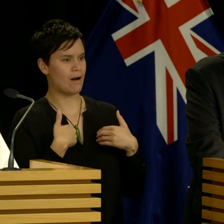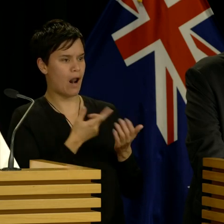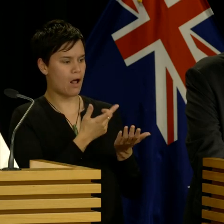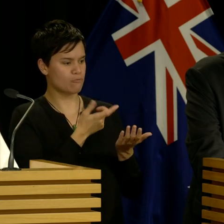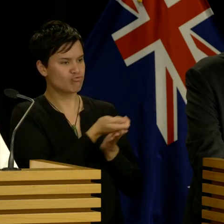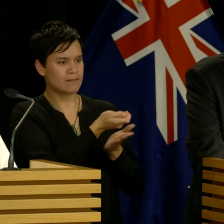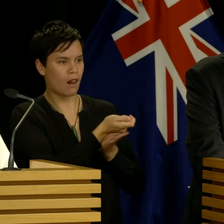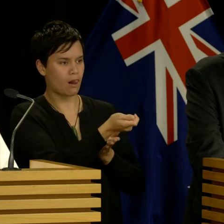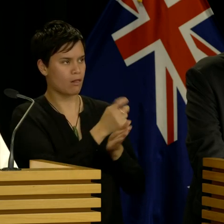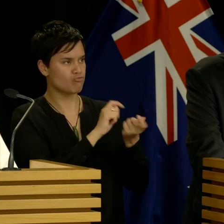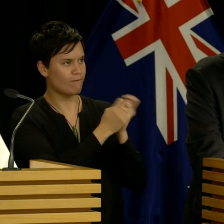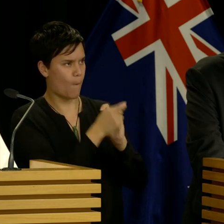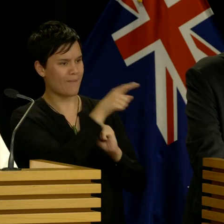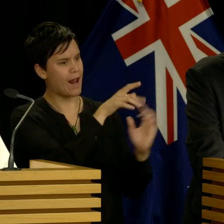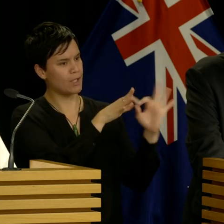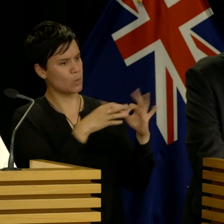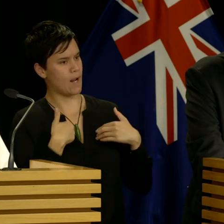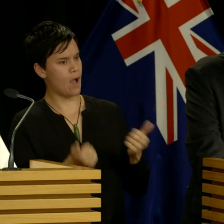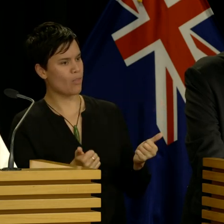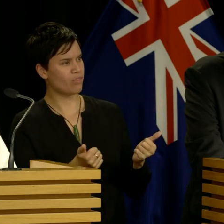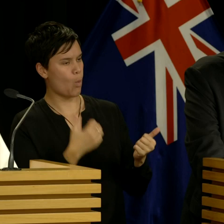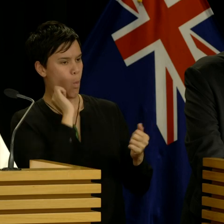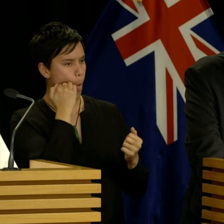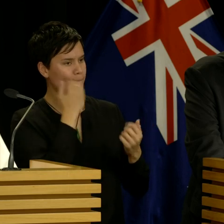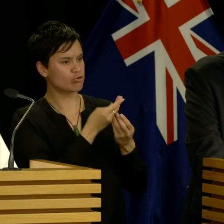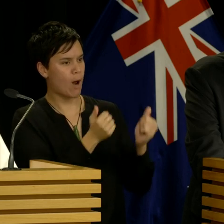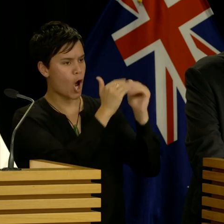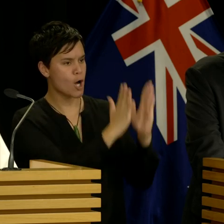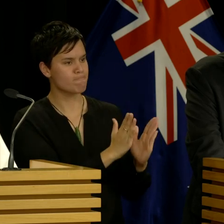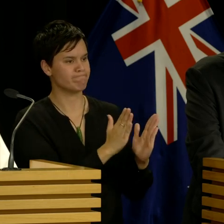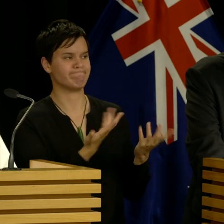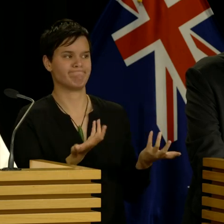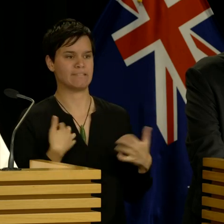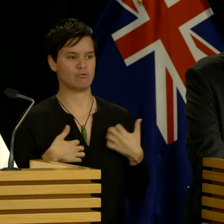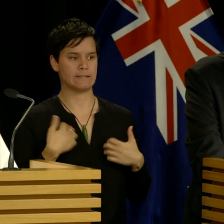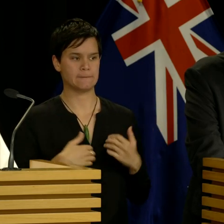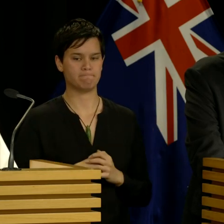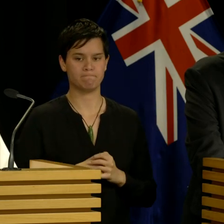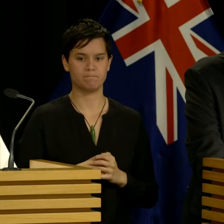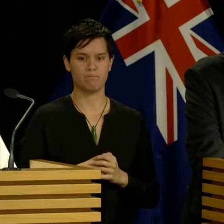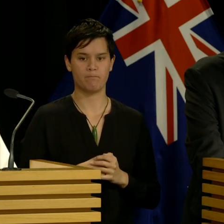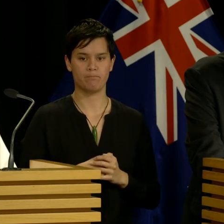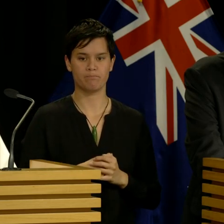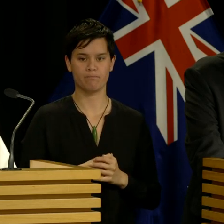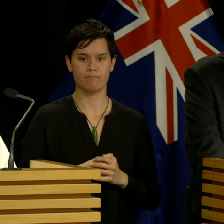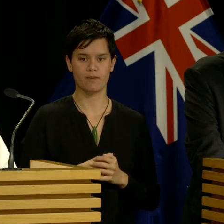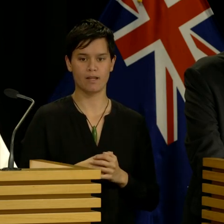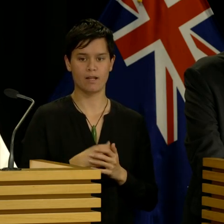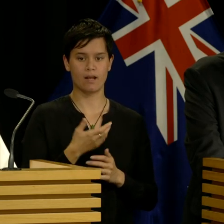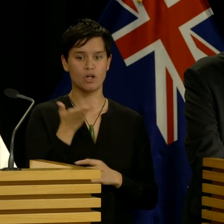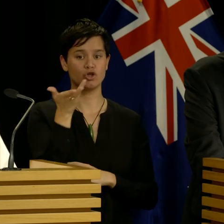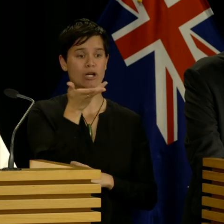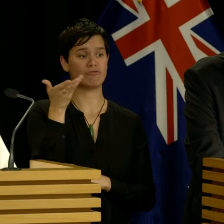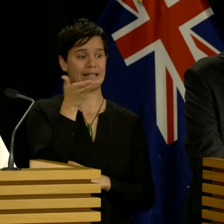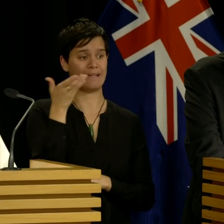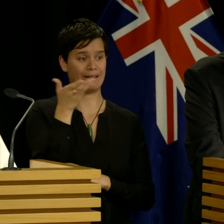system. So it's disappointing to see they haven't gotten in behind that. What do you make of a charity that hasn't existed for 5 years, still having $3